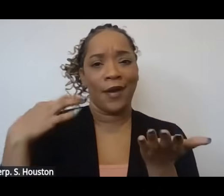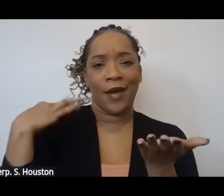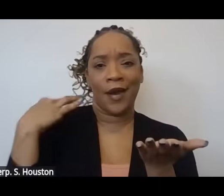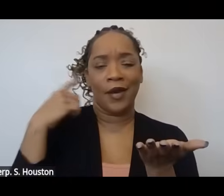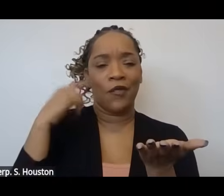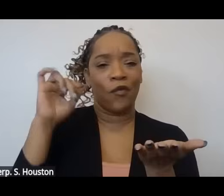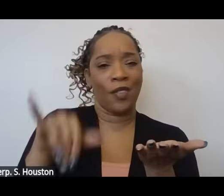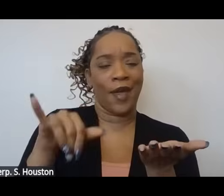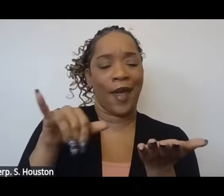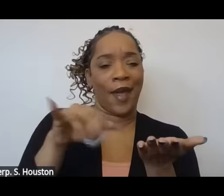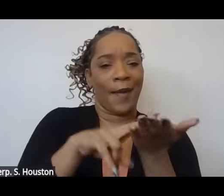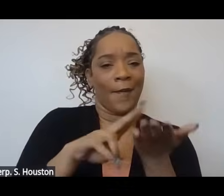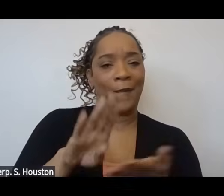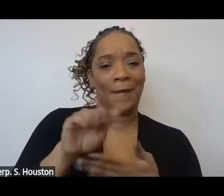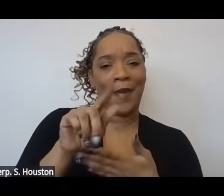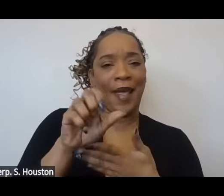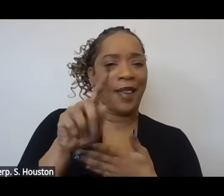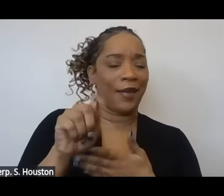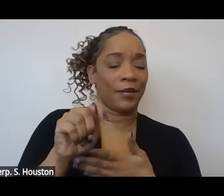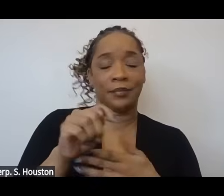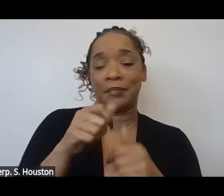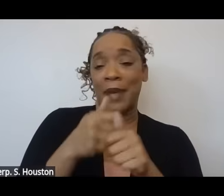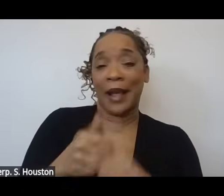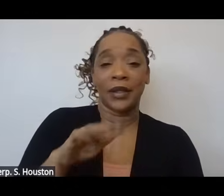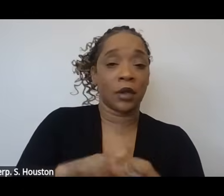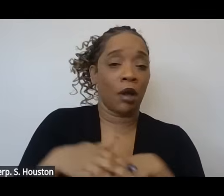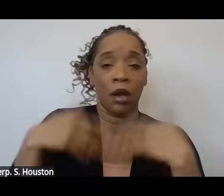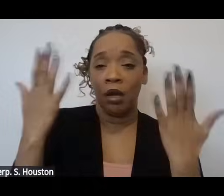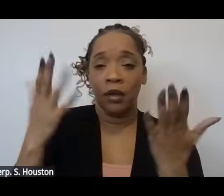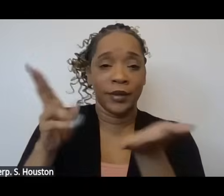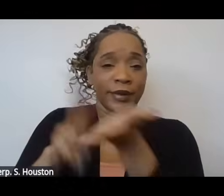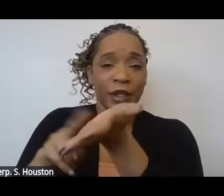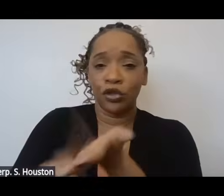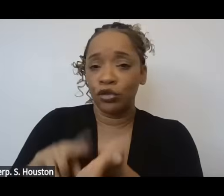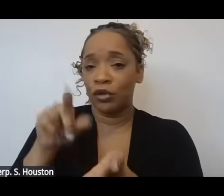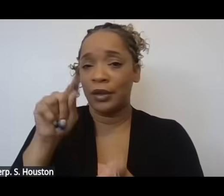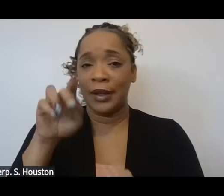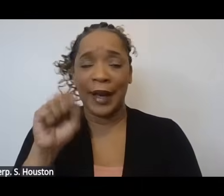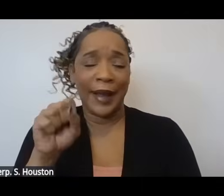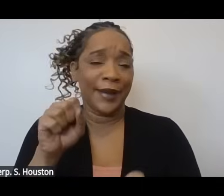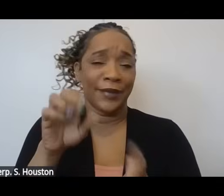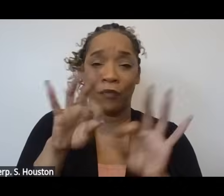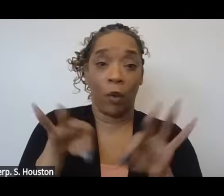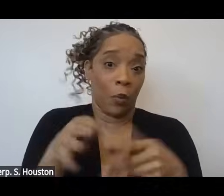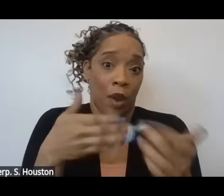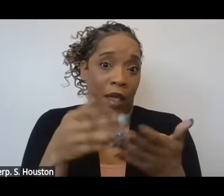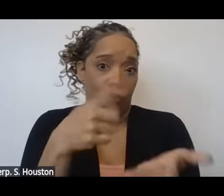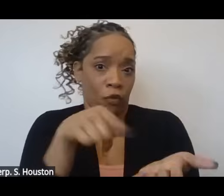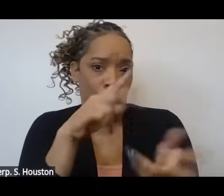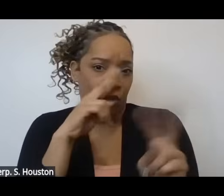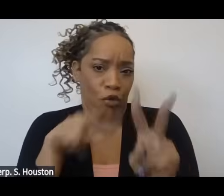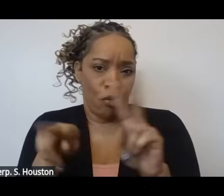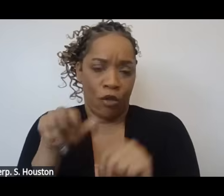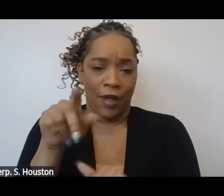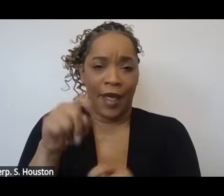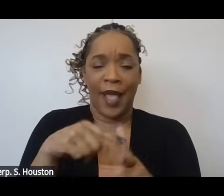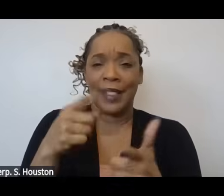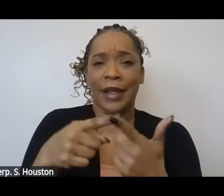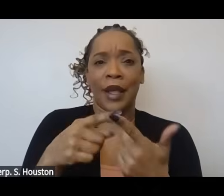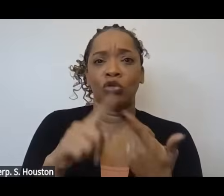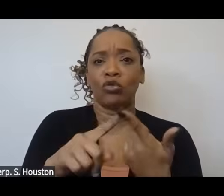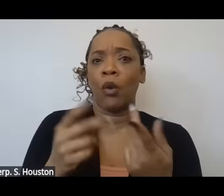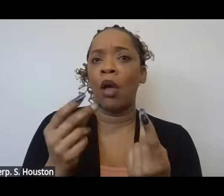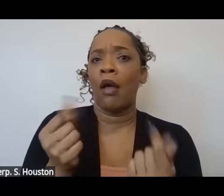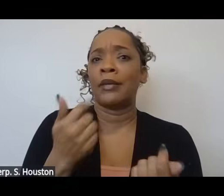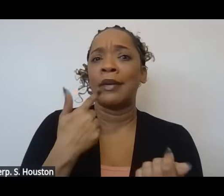else, signatures, whatever, dates, form, whatever you all look at, and then to all of a sudden, but we